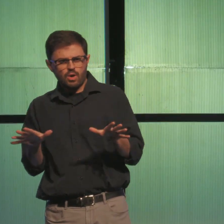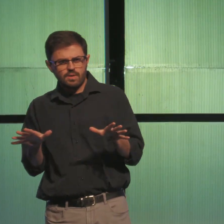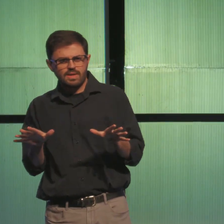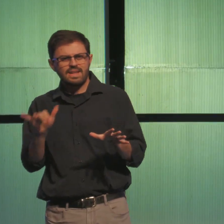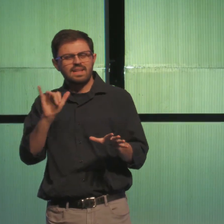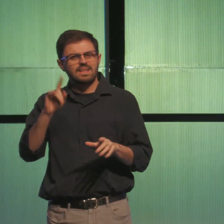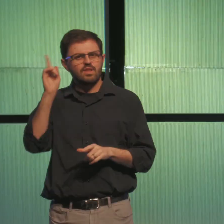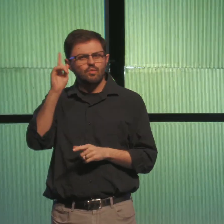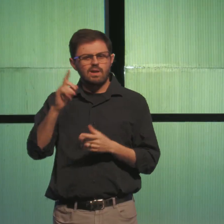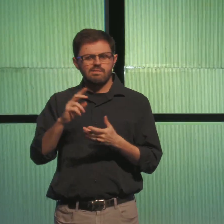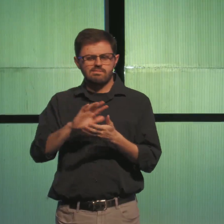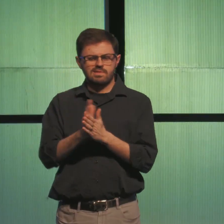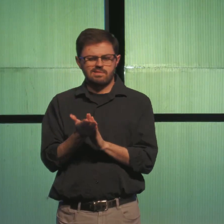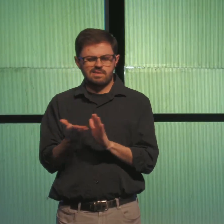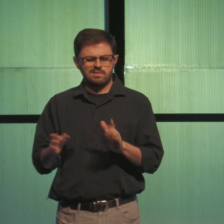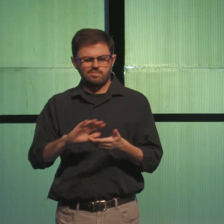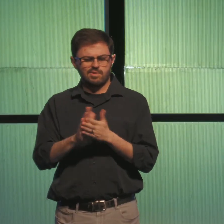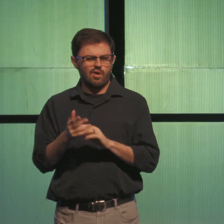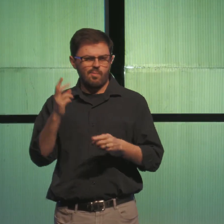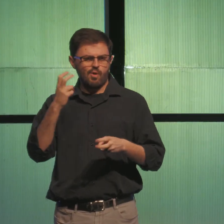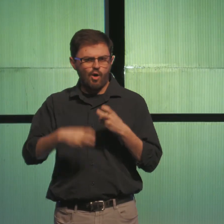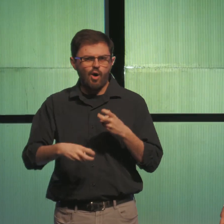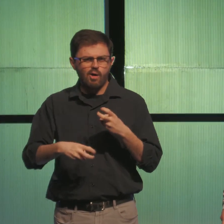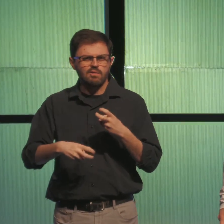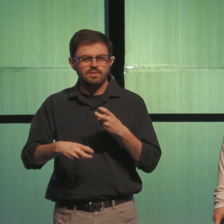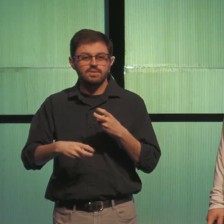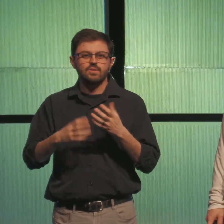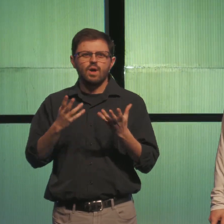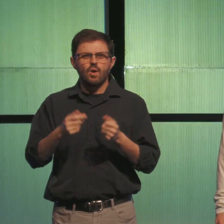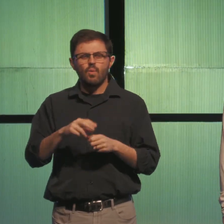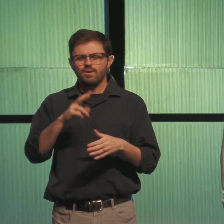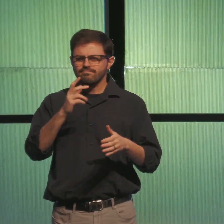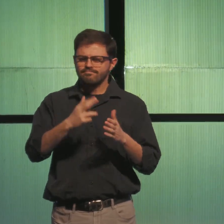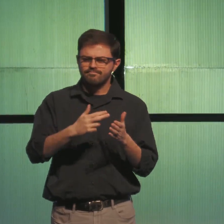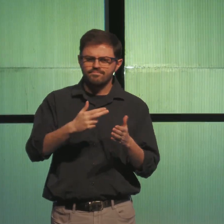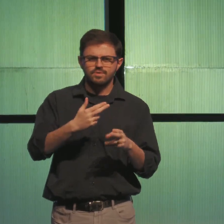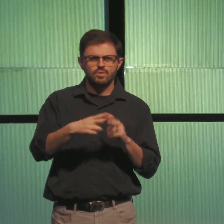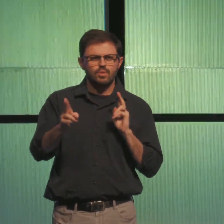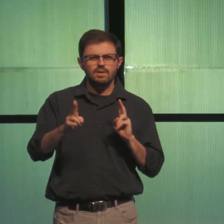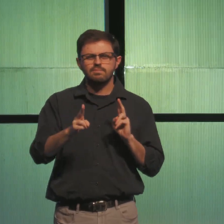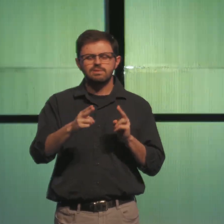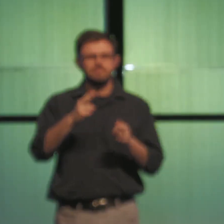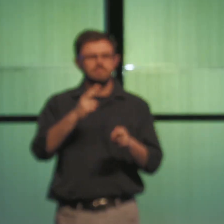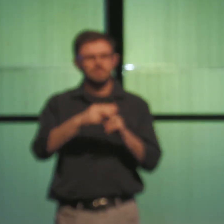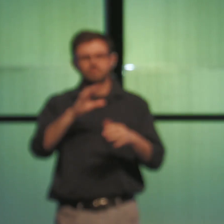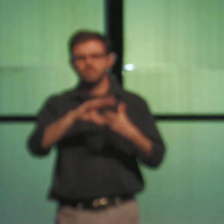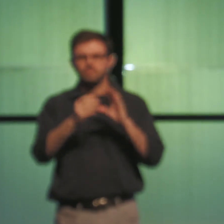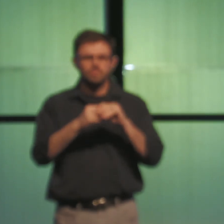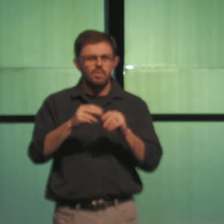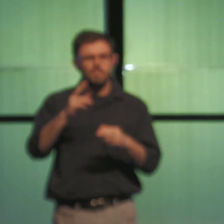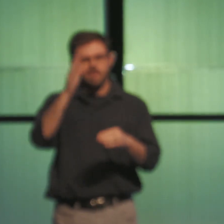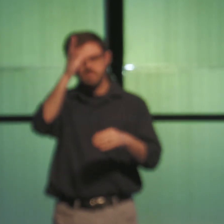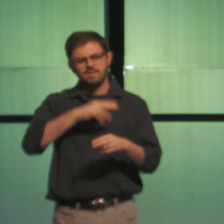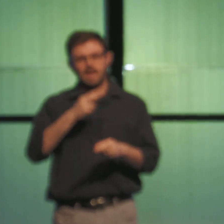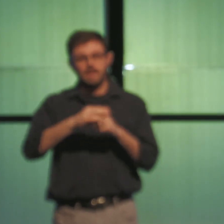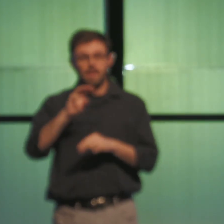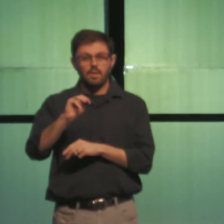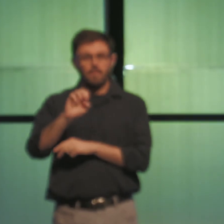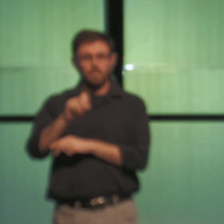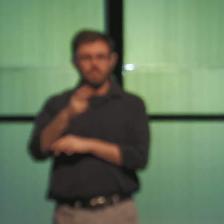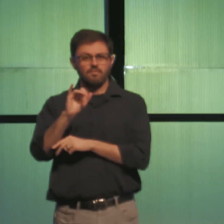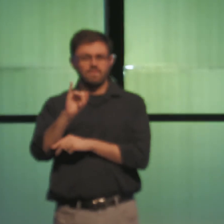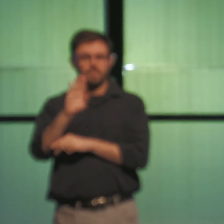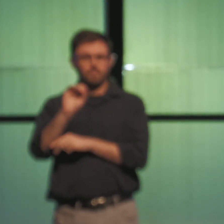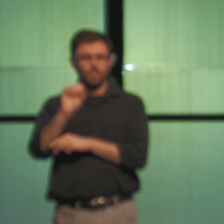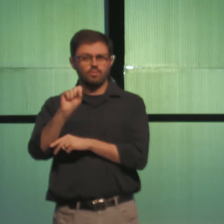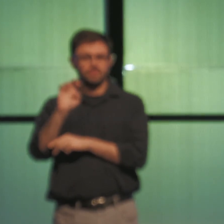hard and difficult. And I want to look real quickly at the story of a guy named Mephibosheth. That's a good name. It's